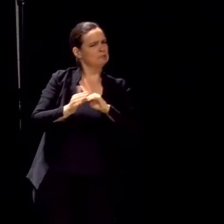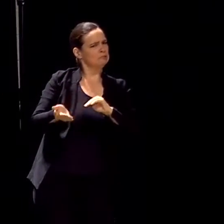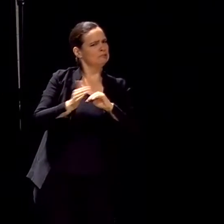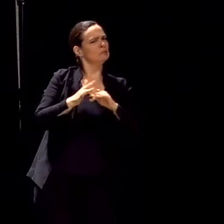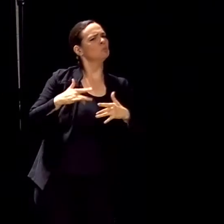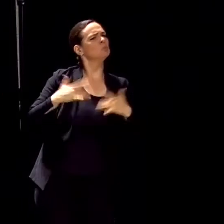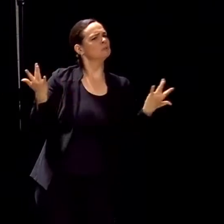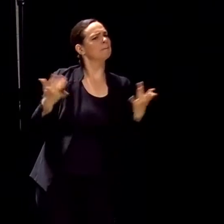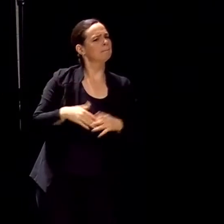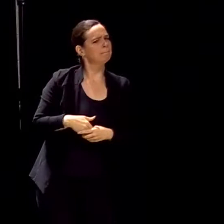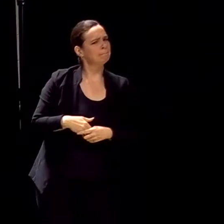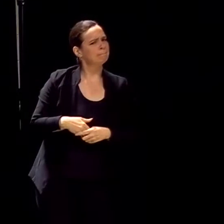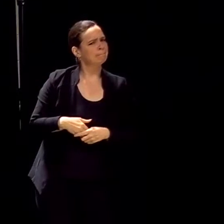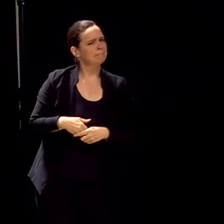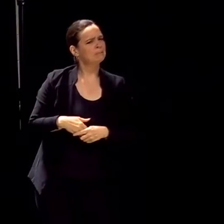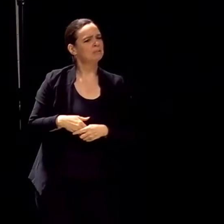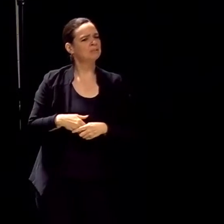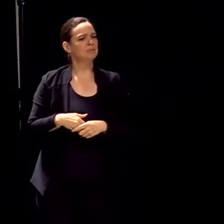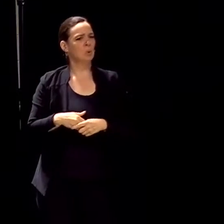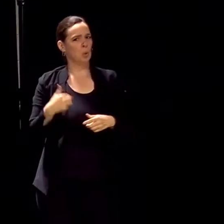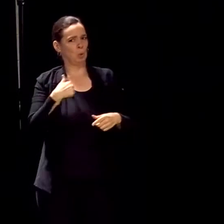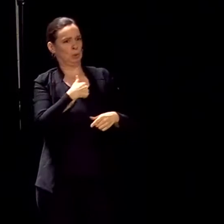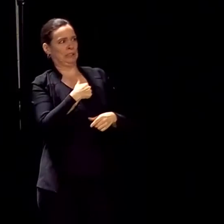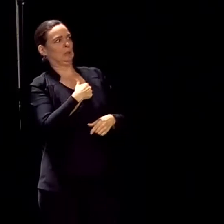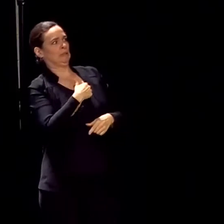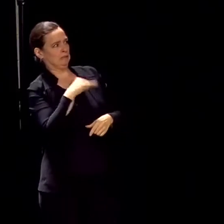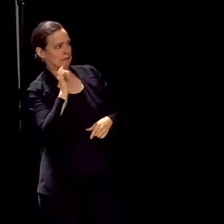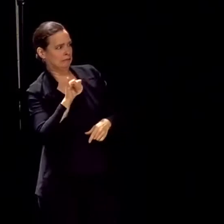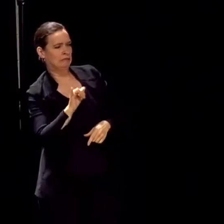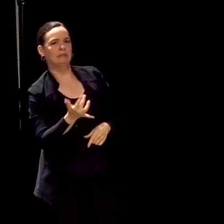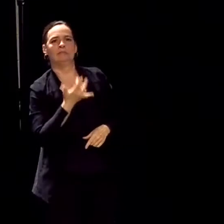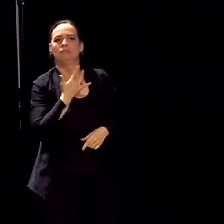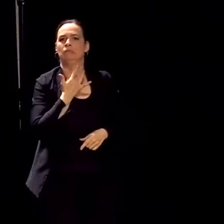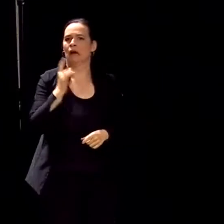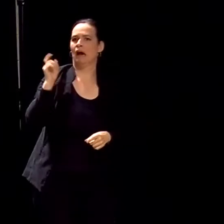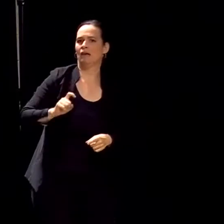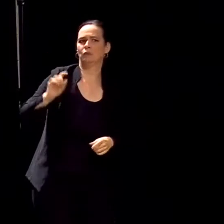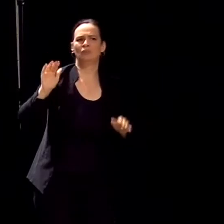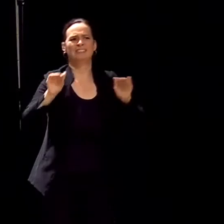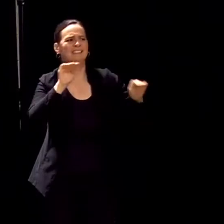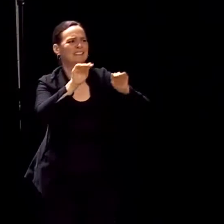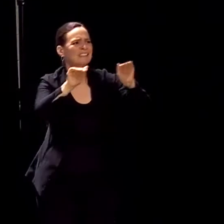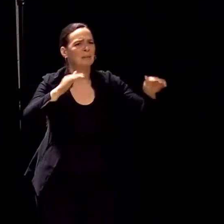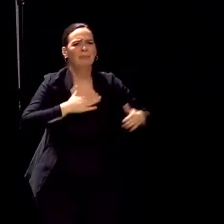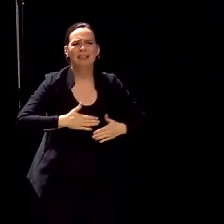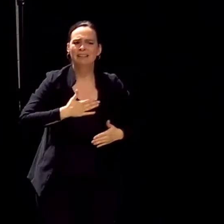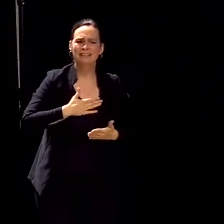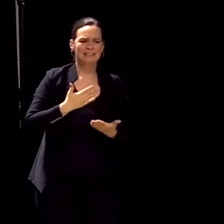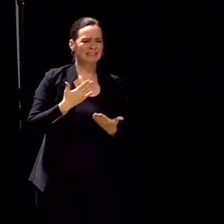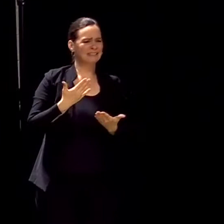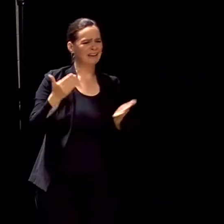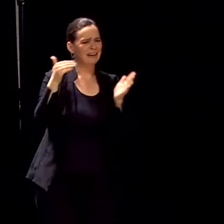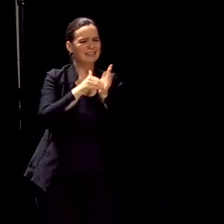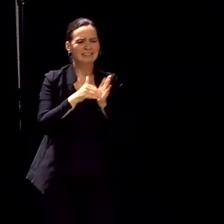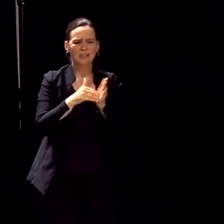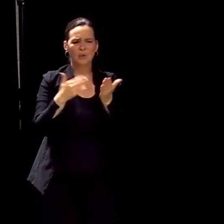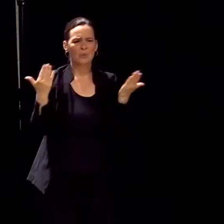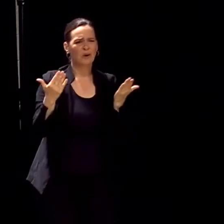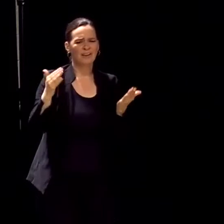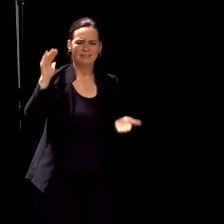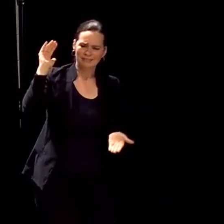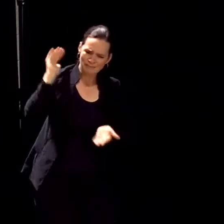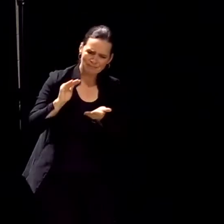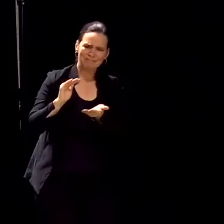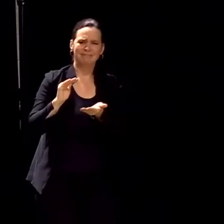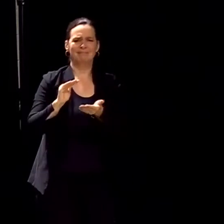very close. So we got work to do there. Would you run through the list again? I know I'm jumping the gun, but just to get it out quickly. The list